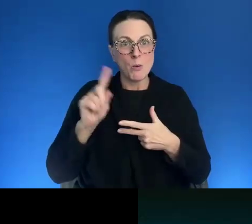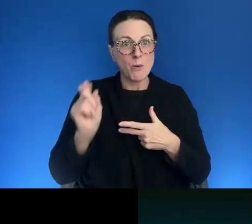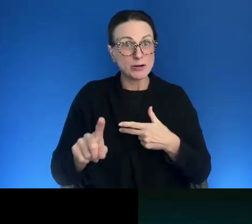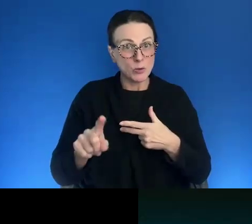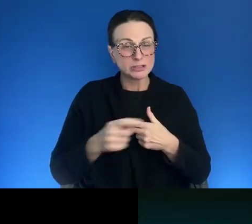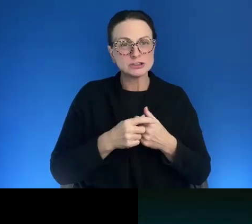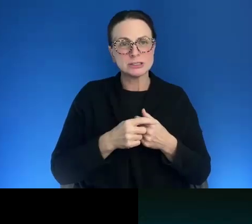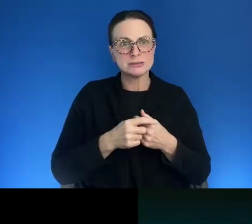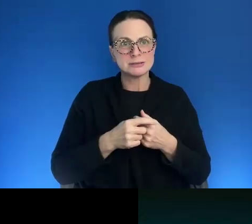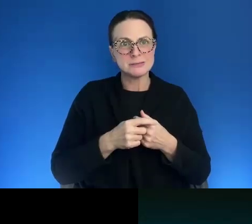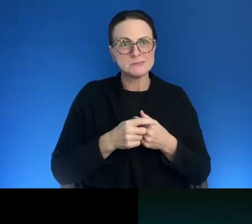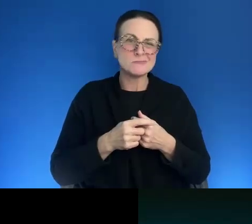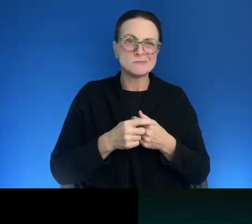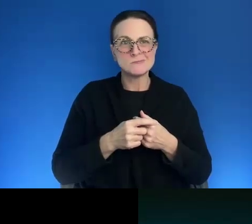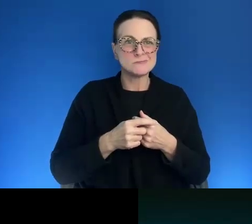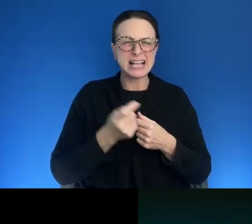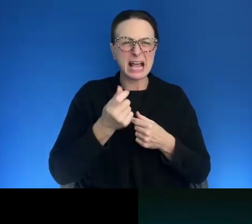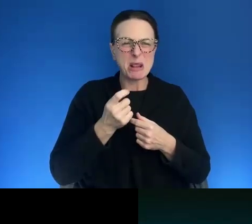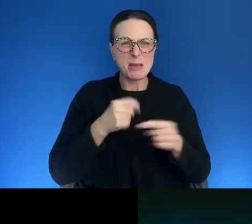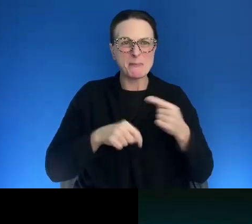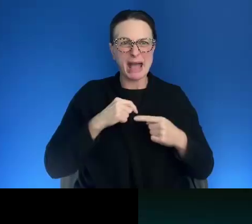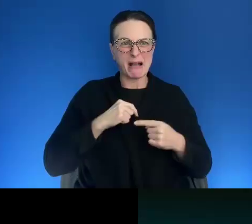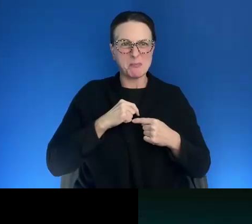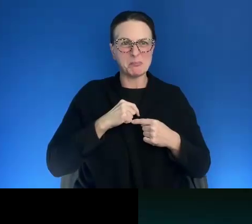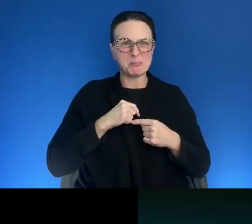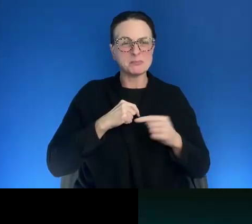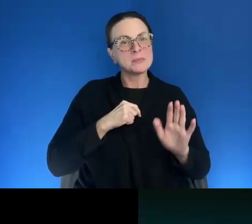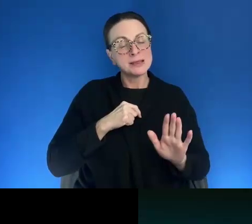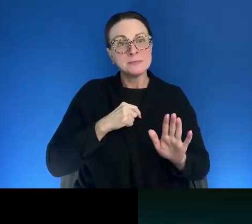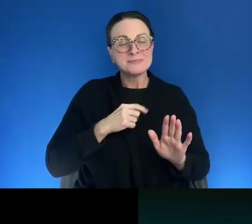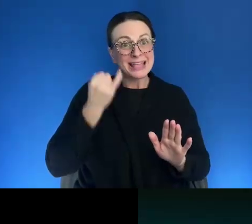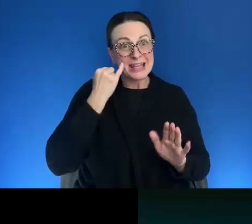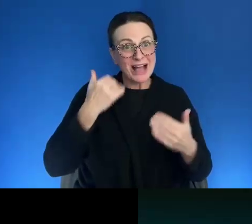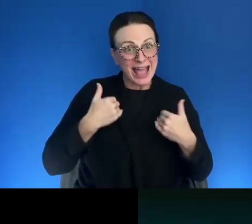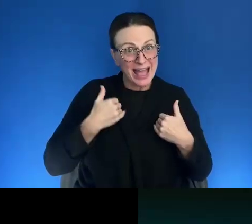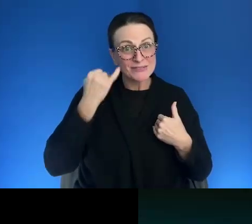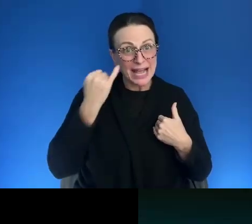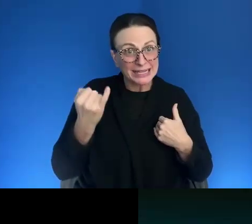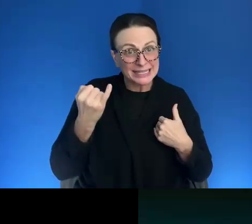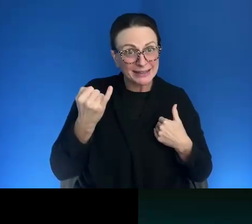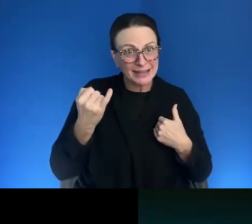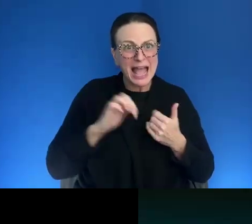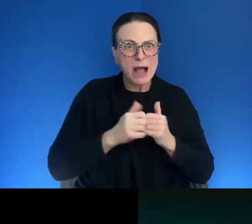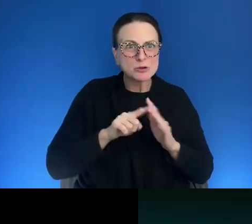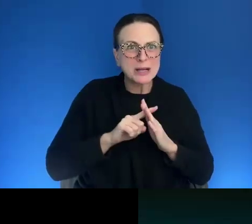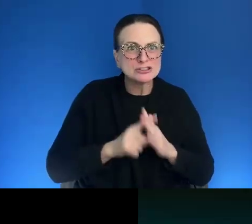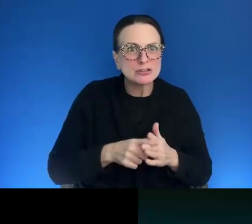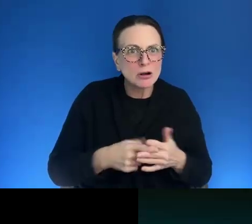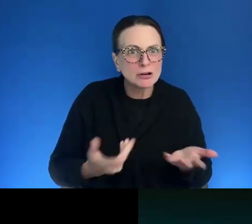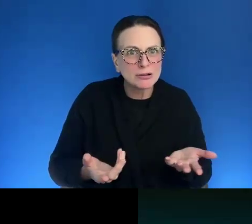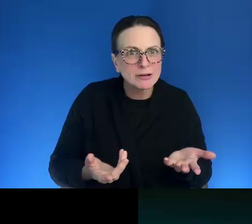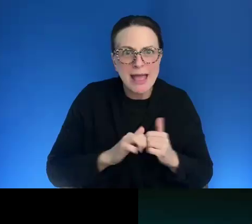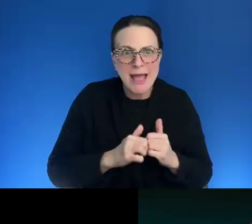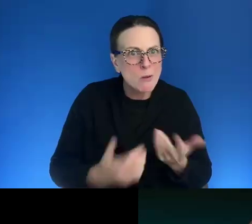is about kind of backing up a little bit. If I've got the idea, how do I start? So some people